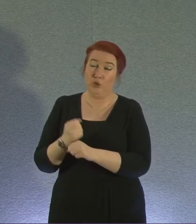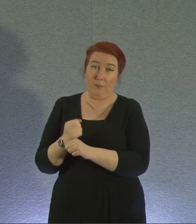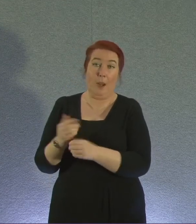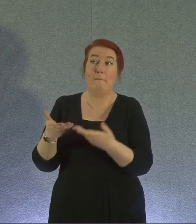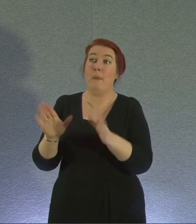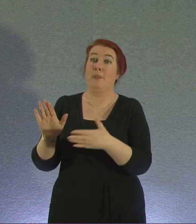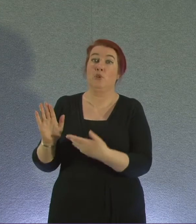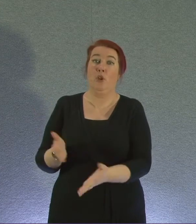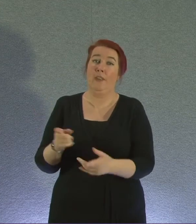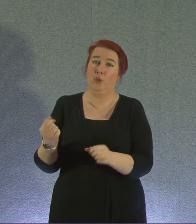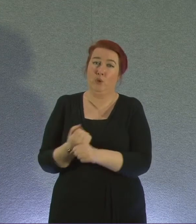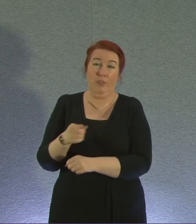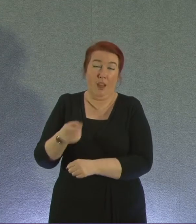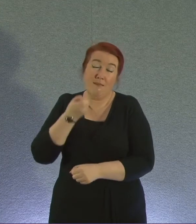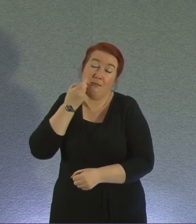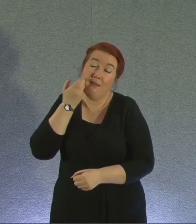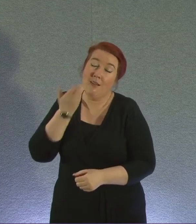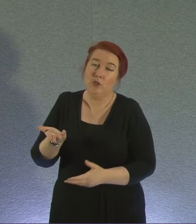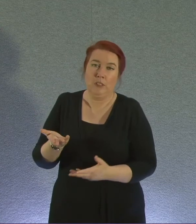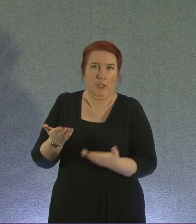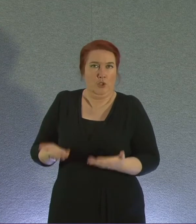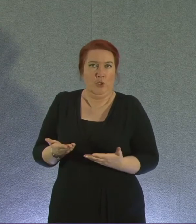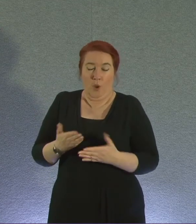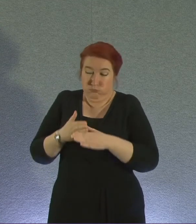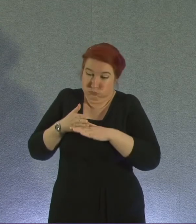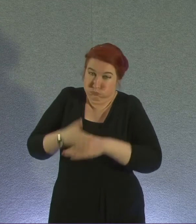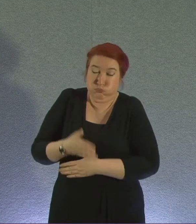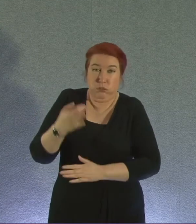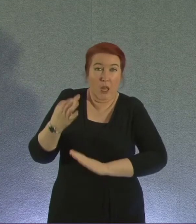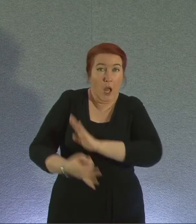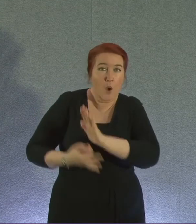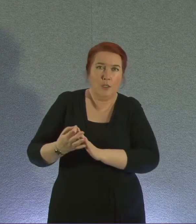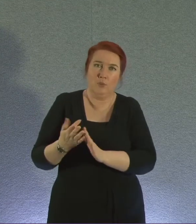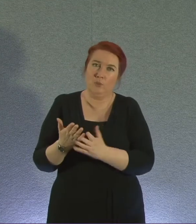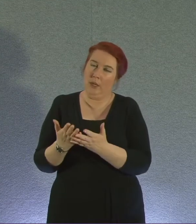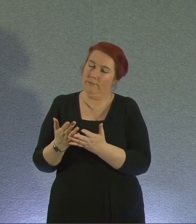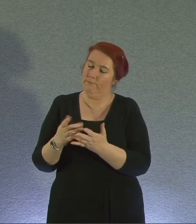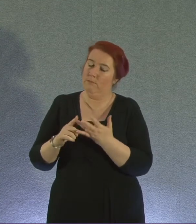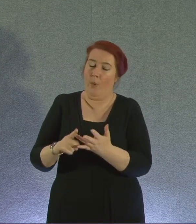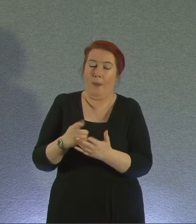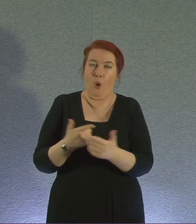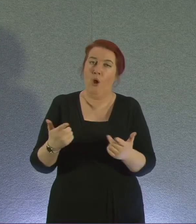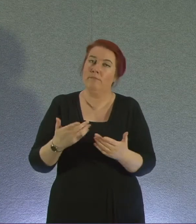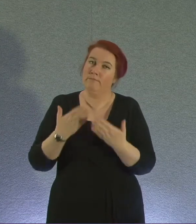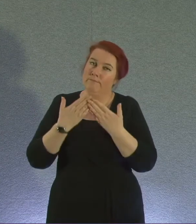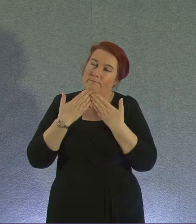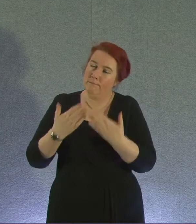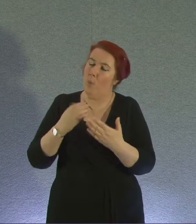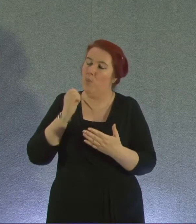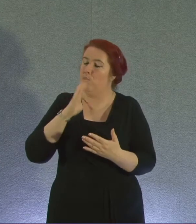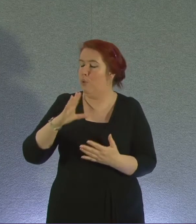who are doing this day in and day out at the moment. We owe them a great deal, and we will not forget them.